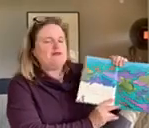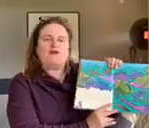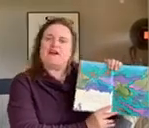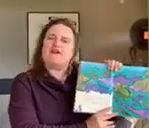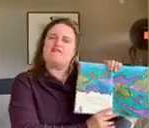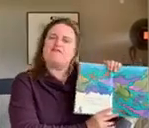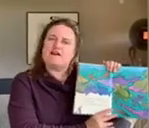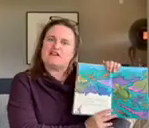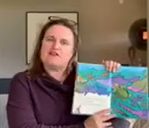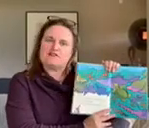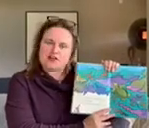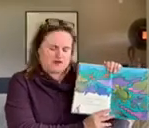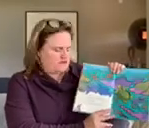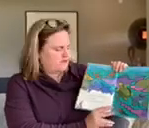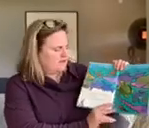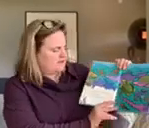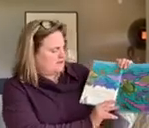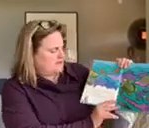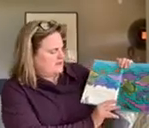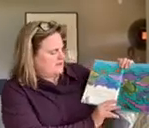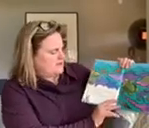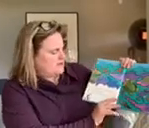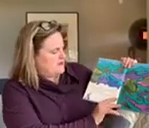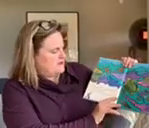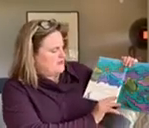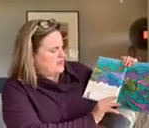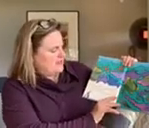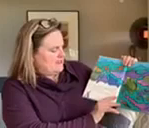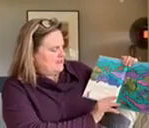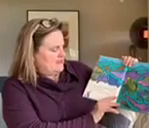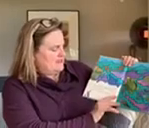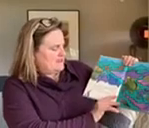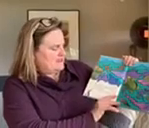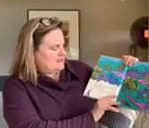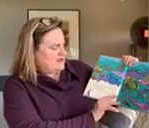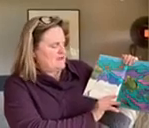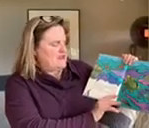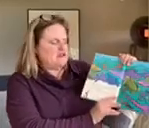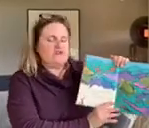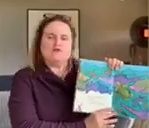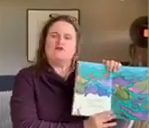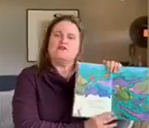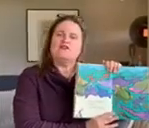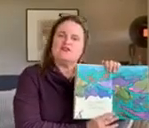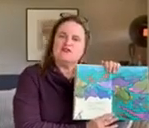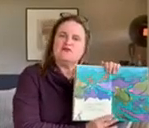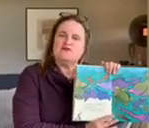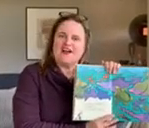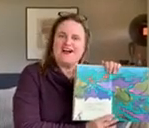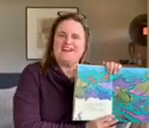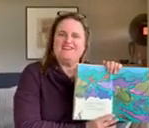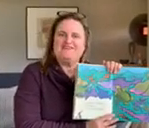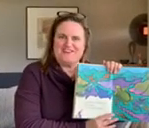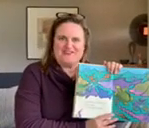Everywhere a fellow goes, he sees some new kind of